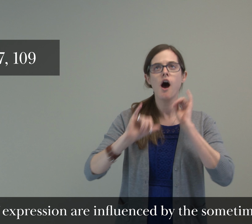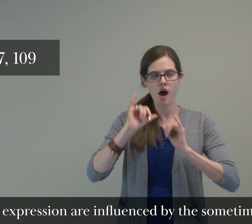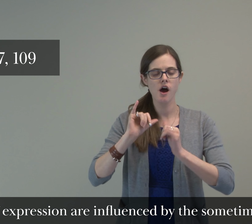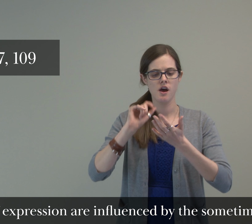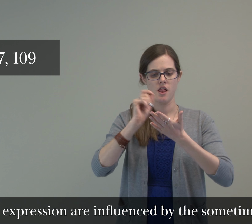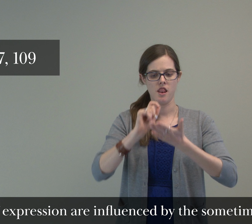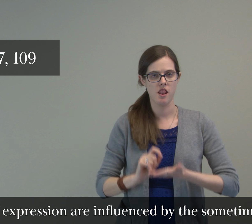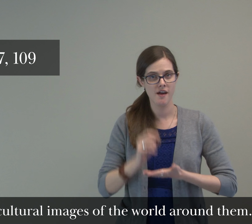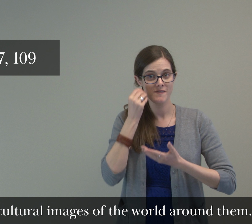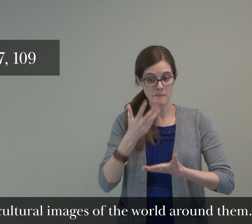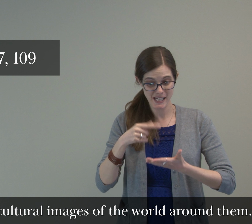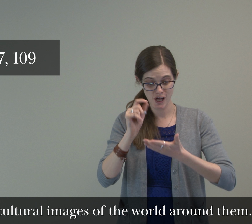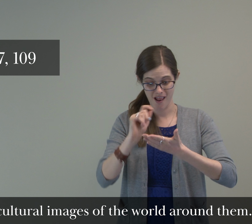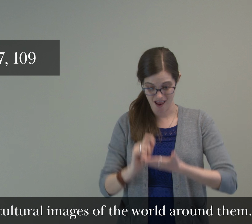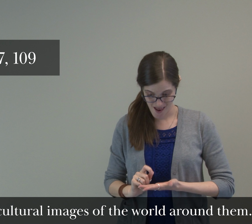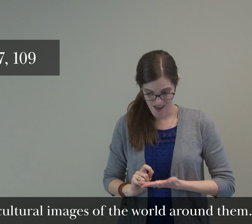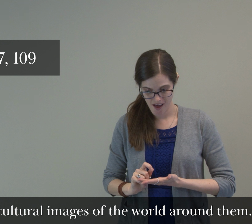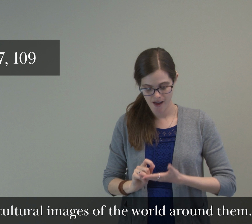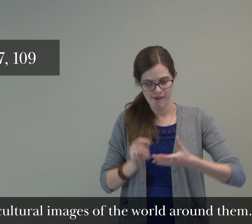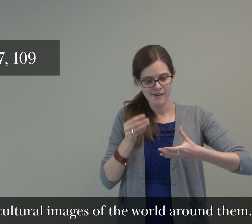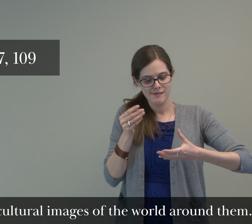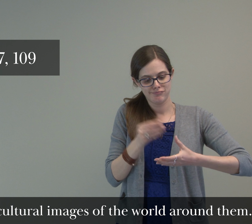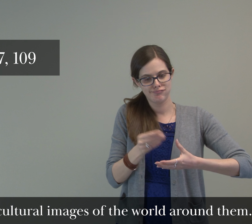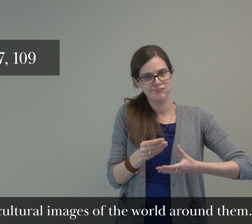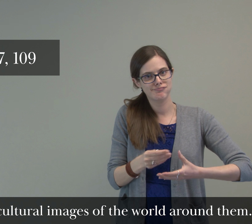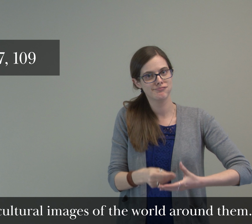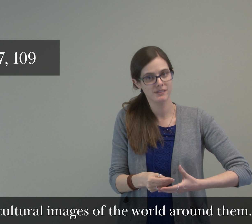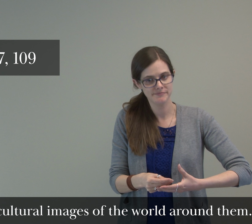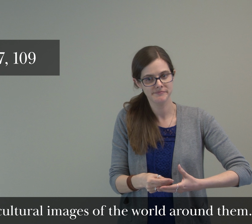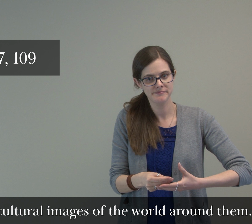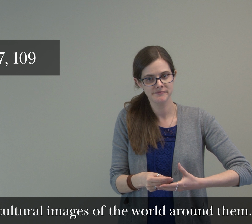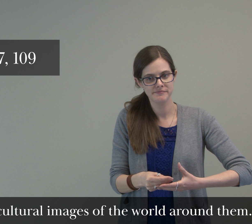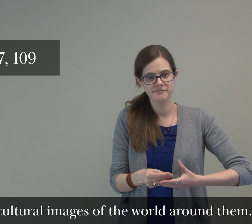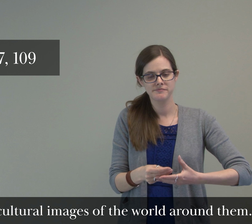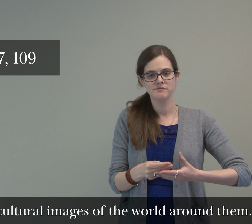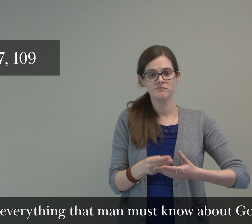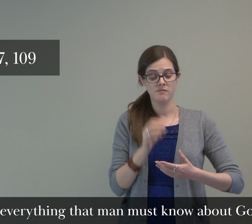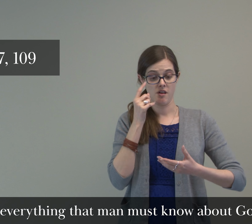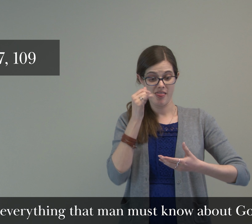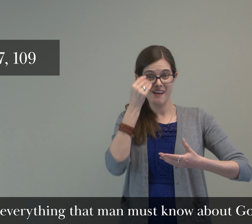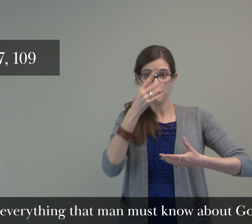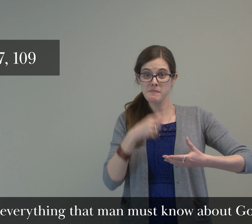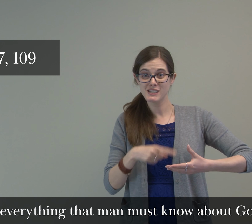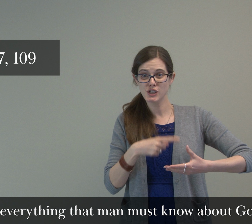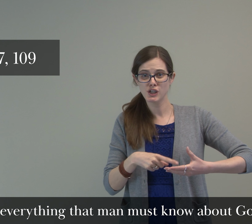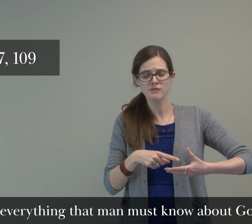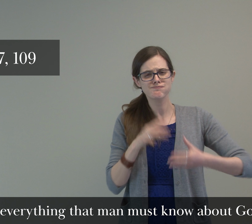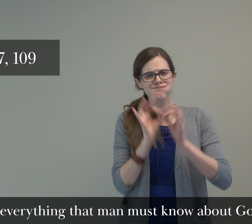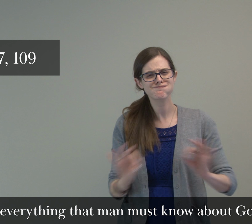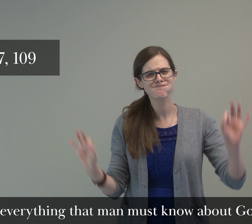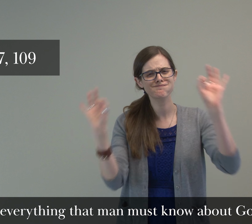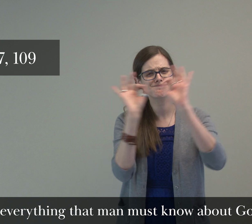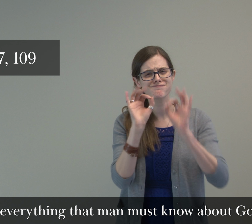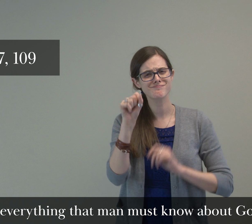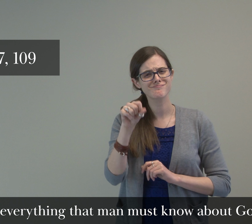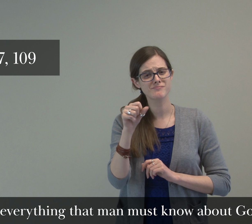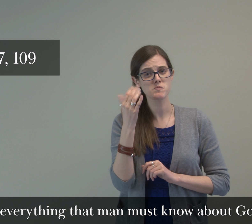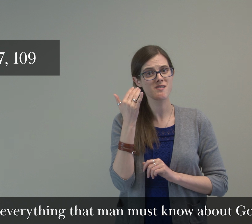inadequate cultural images of the world around them. Nevertheless, everything that man must know about